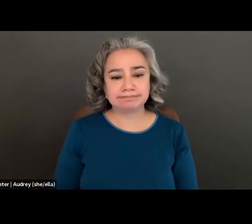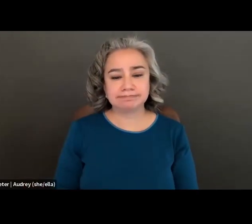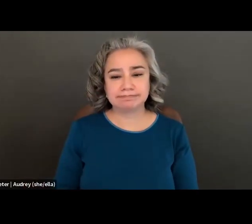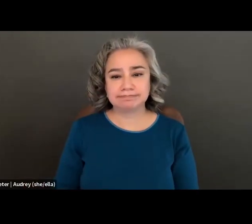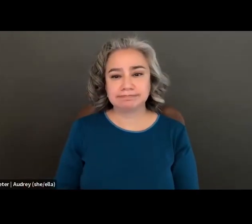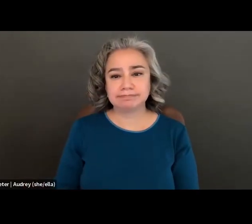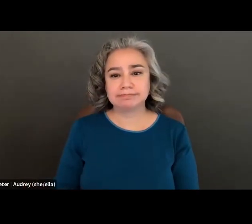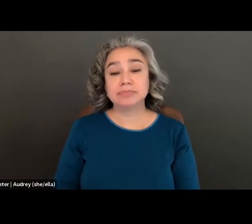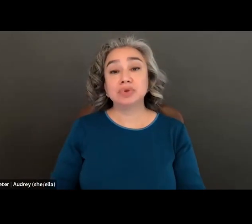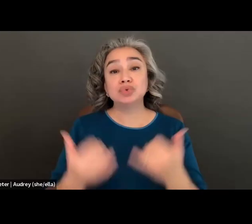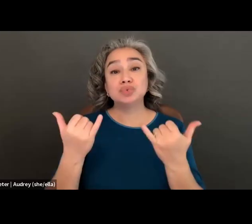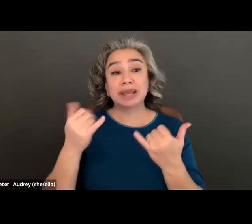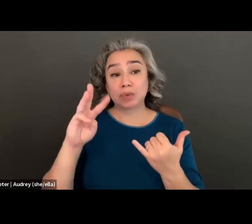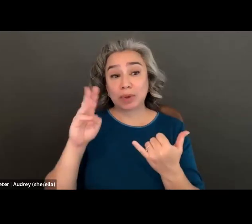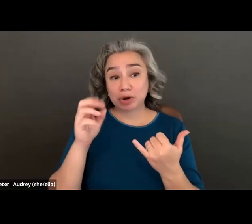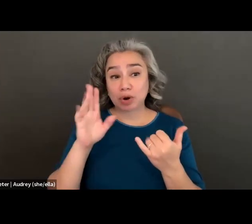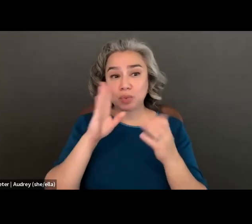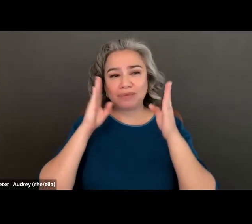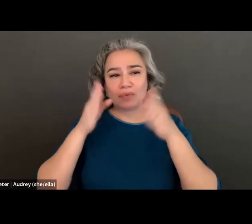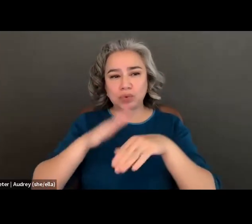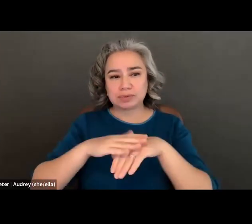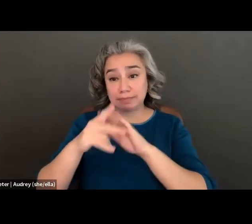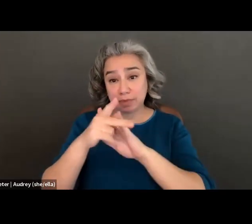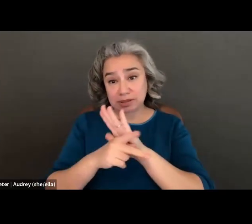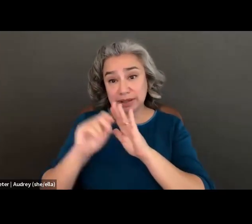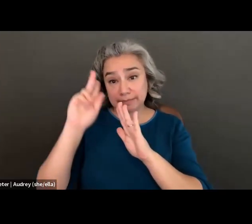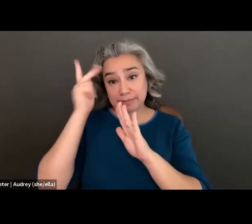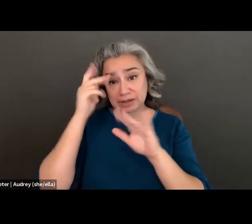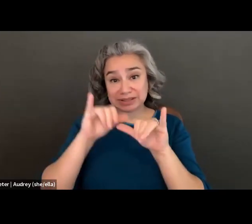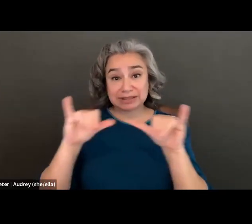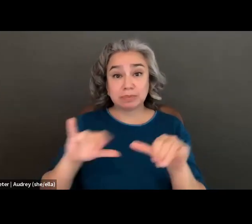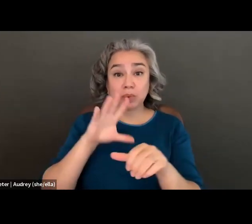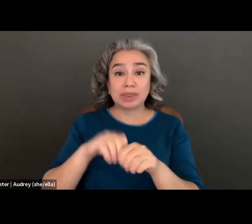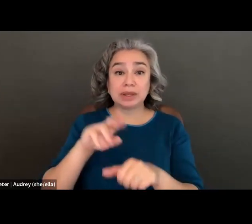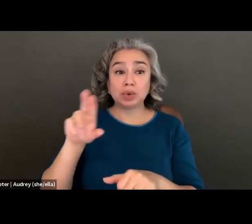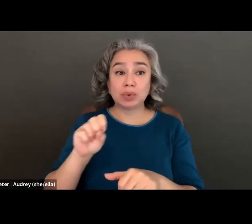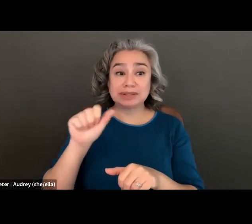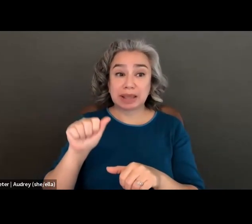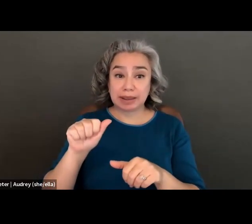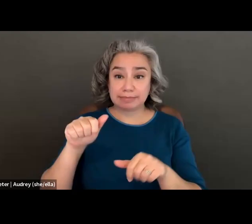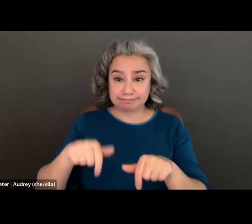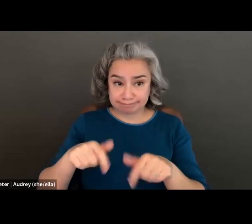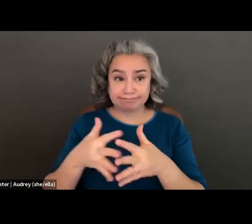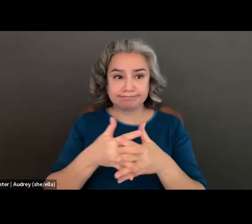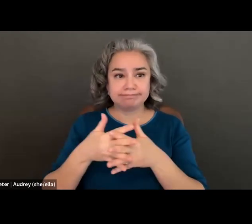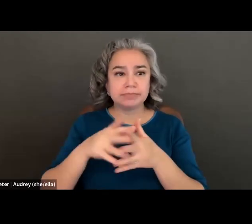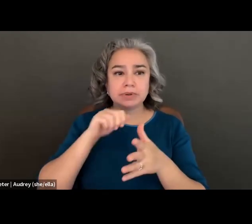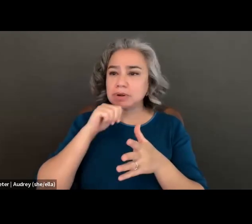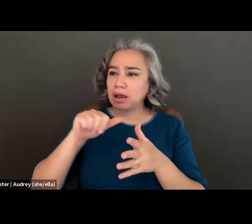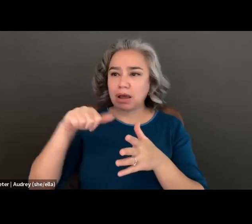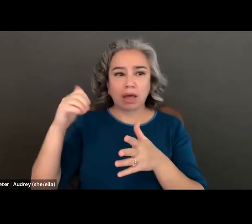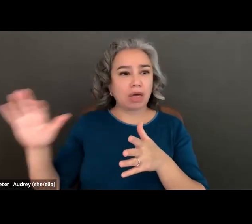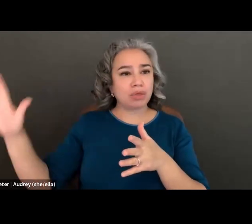Second, today's webinar will be focused on the policy and political systems in the United States, not those of any other country.